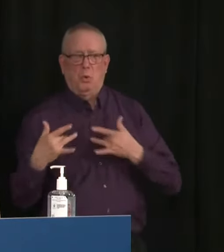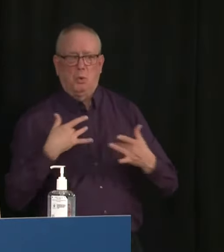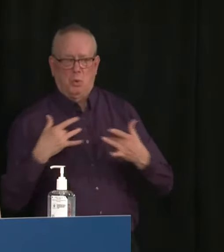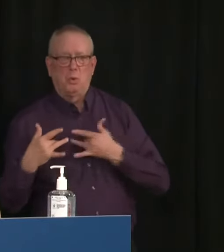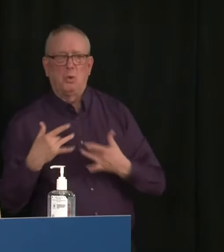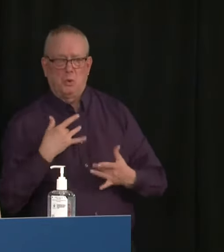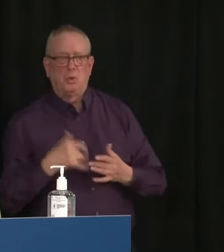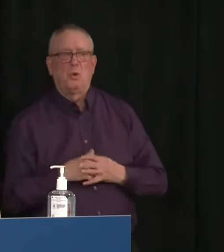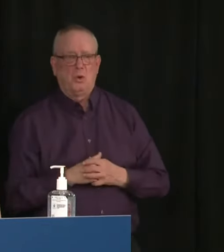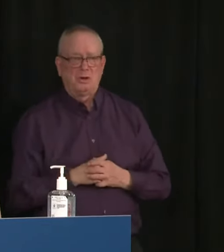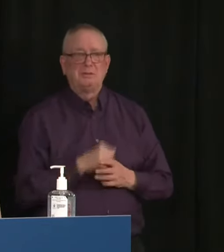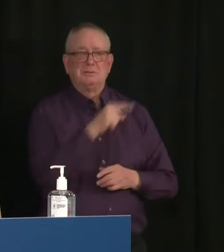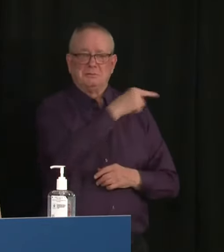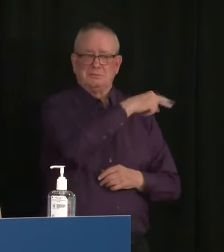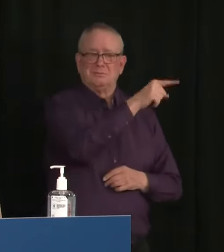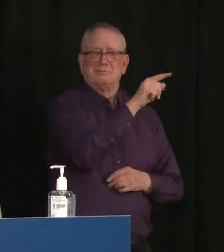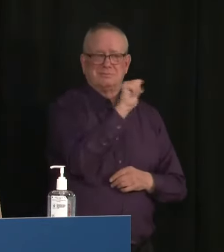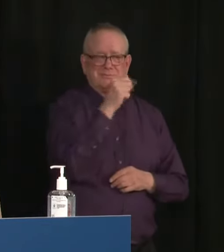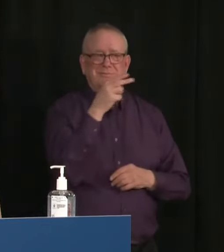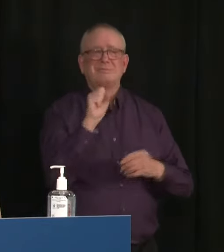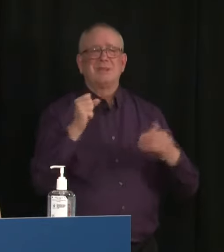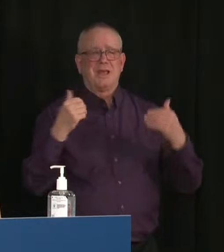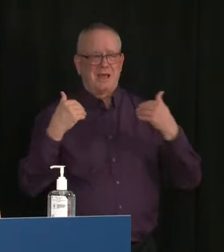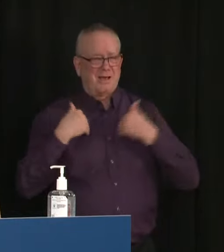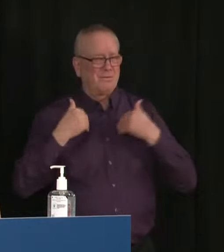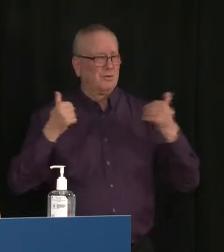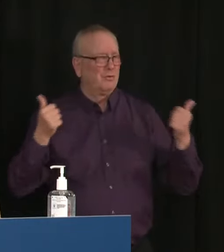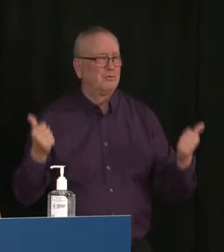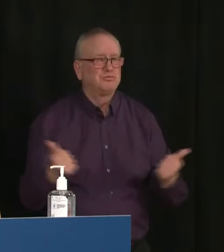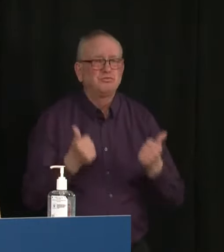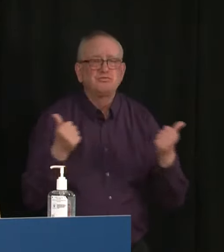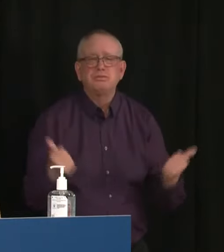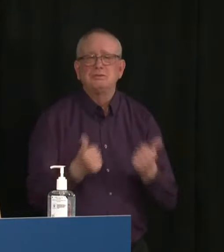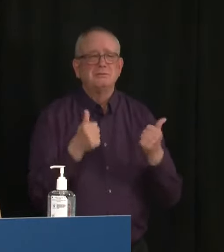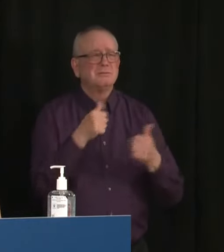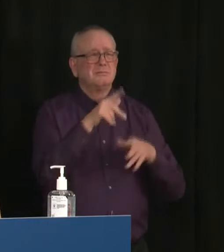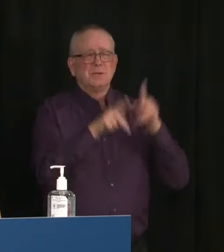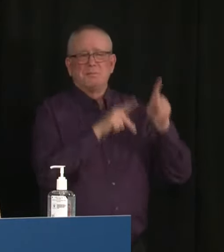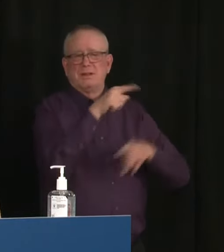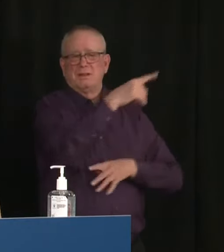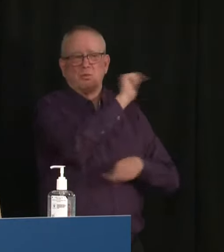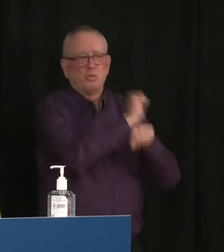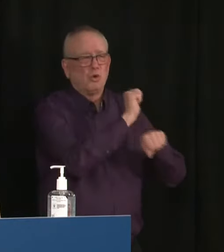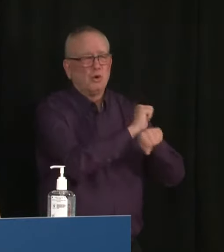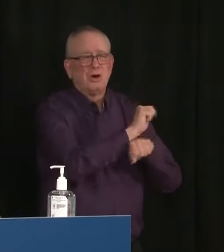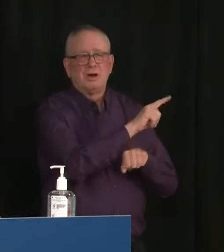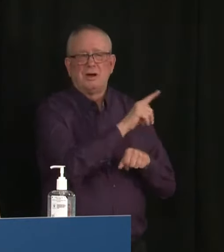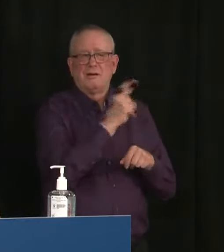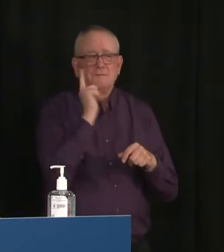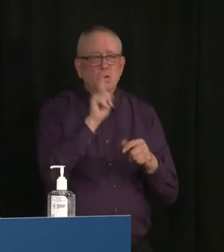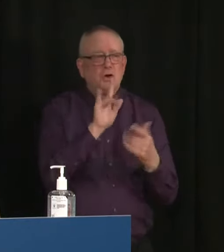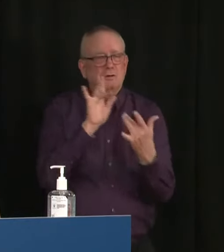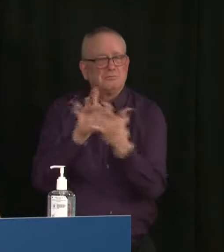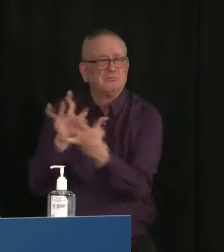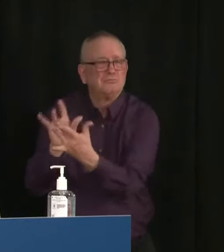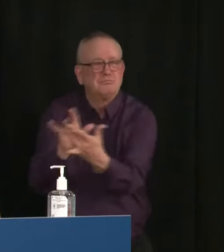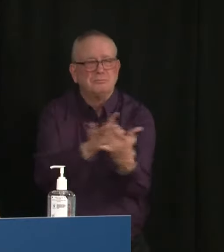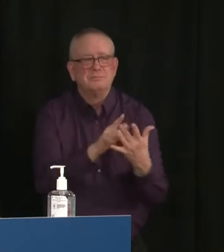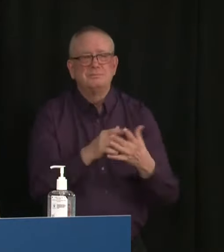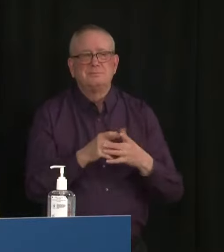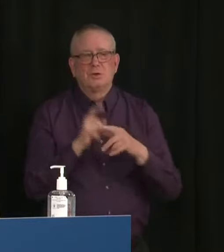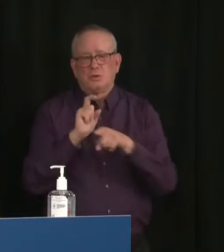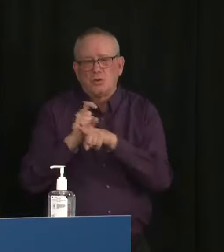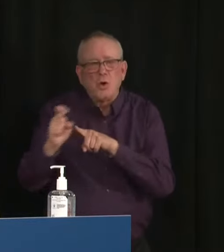complete those case investigations and contact tracing. So if there are certain individuals who may not have had